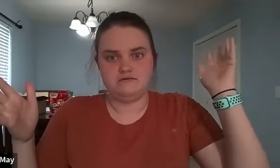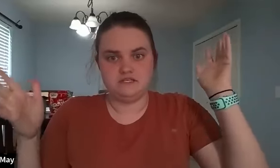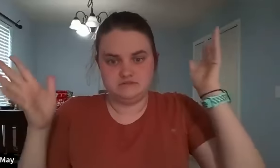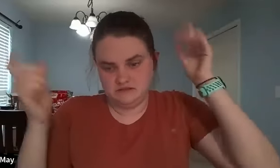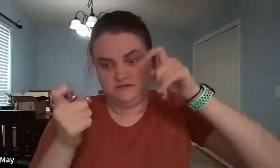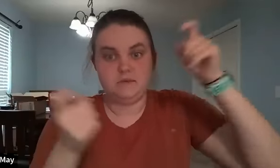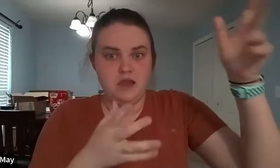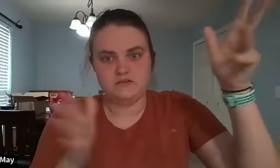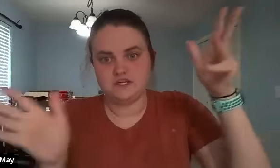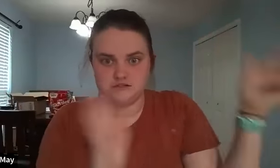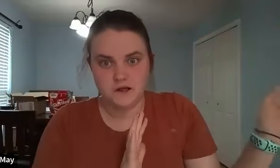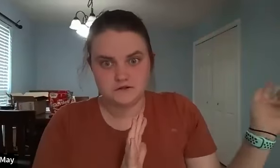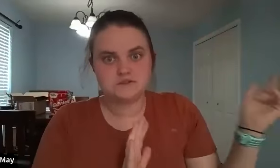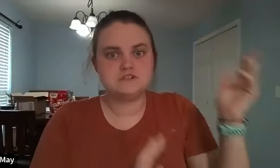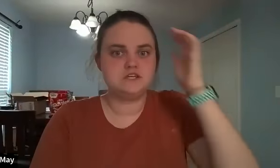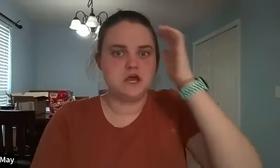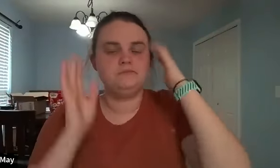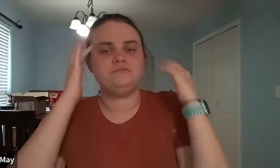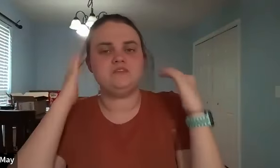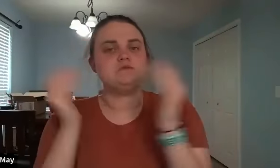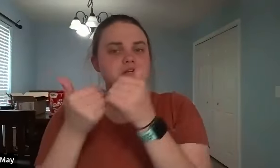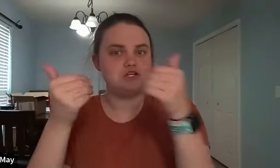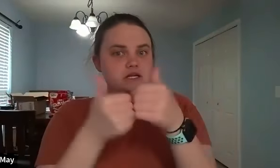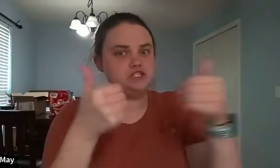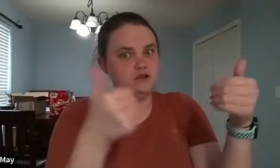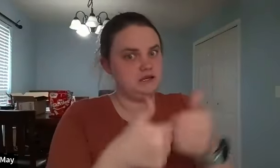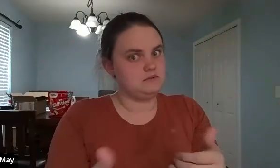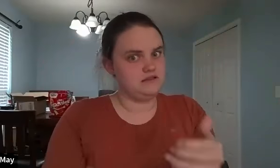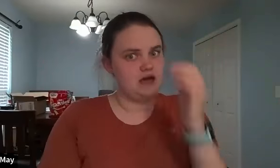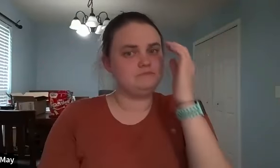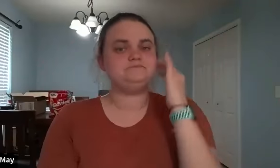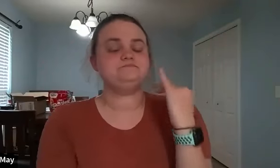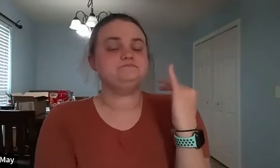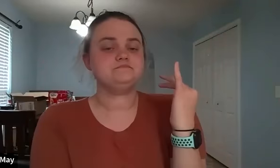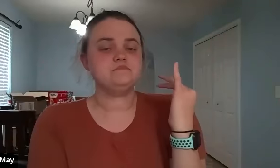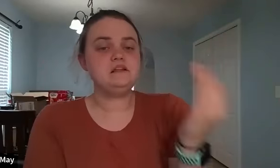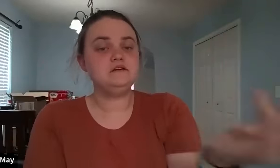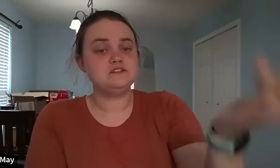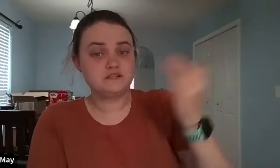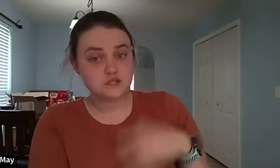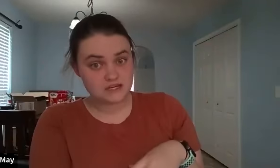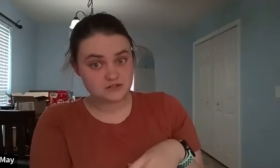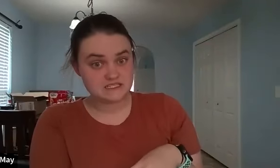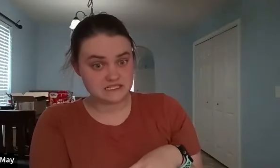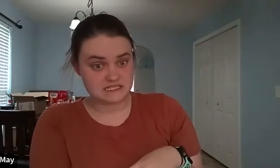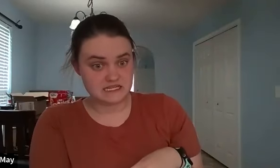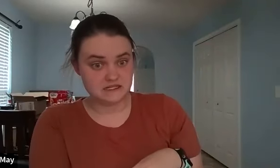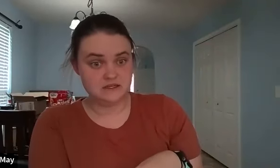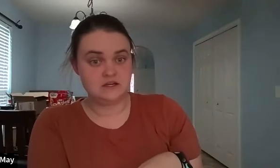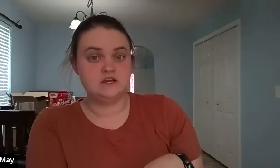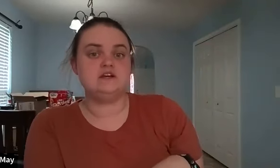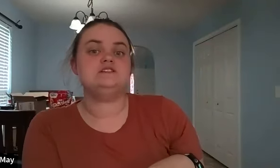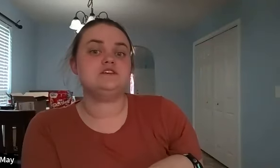this specific pattern that just follows. So that's what we kind of chunk it up like that. So let's go back to our 16.